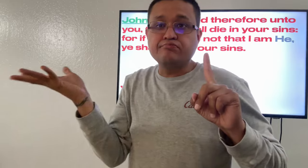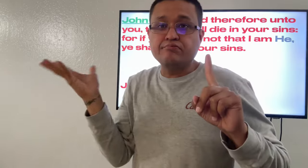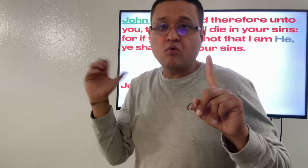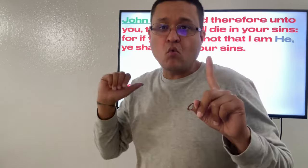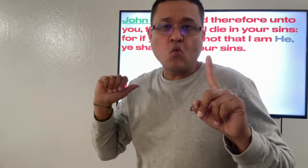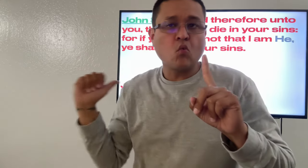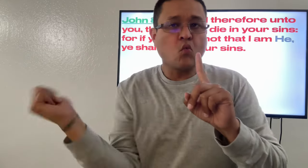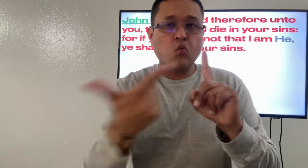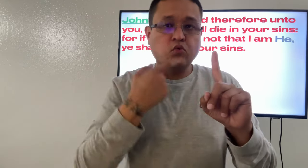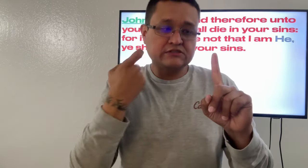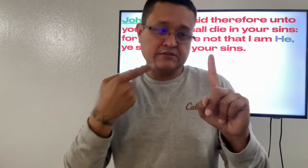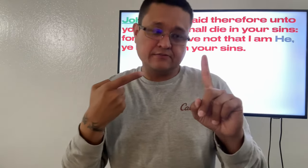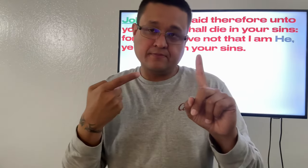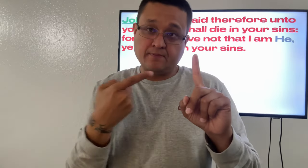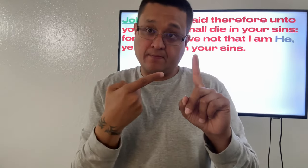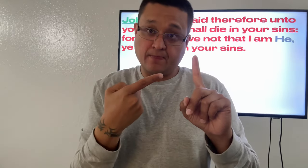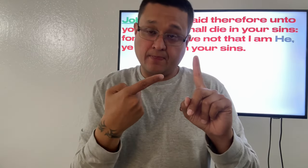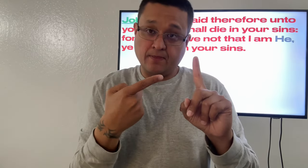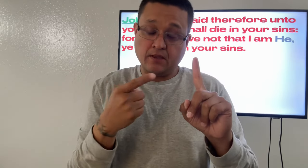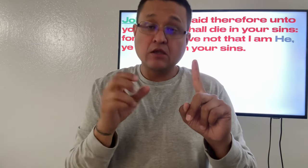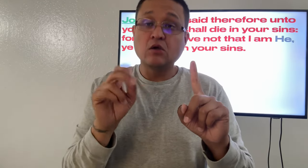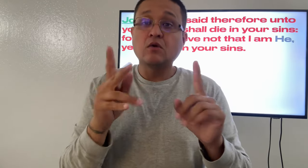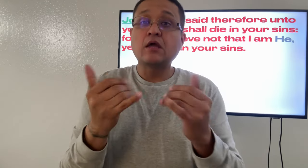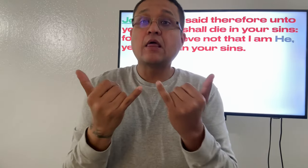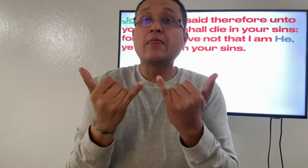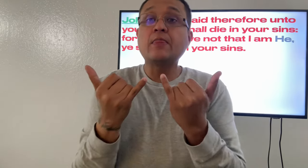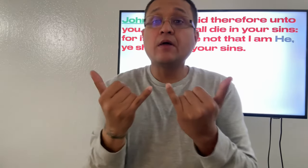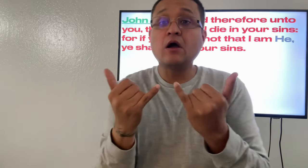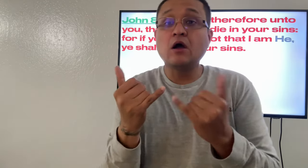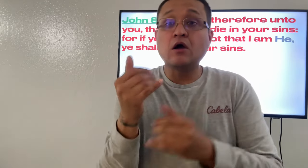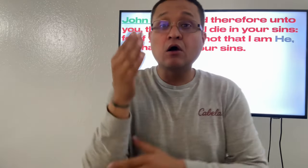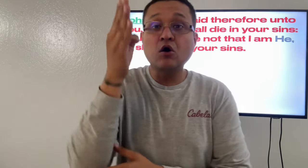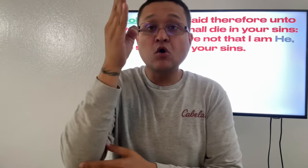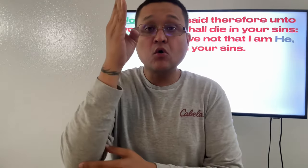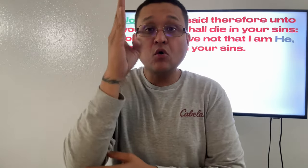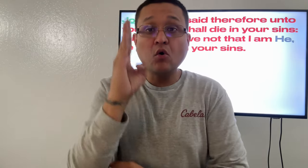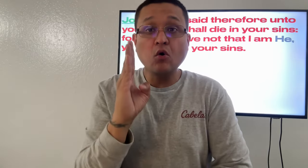And since Adam and Eve, till now, we've all been born in sin.